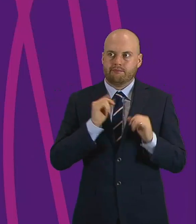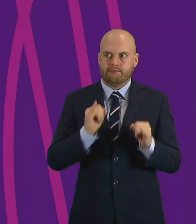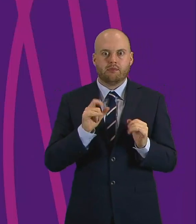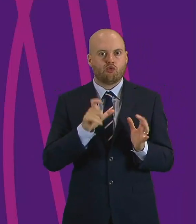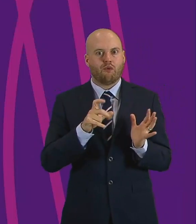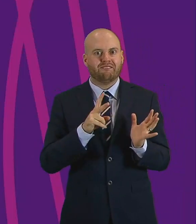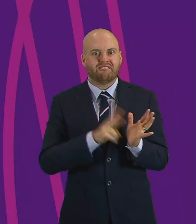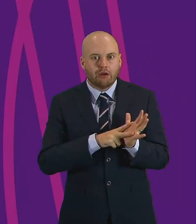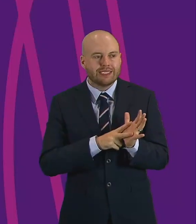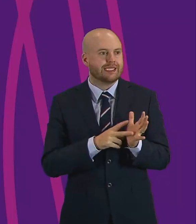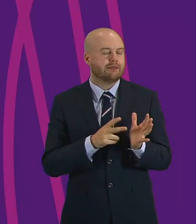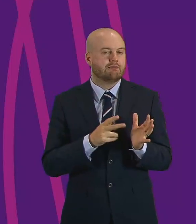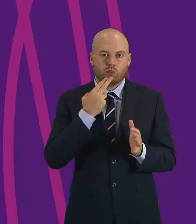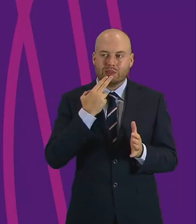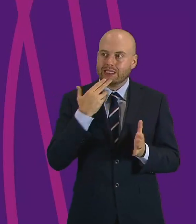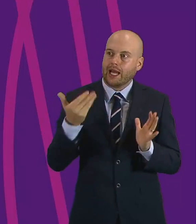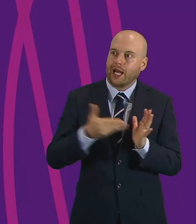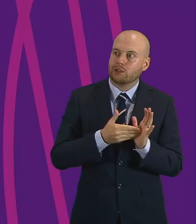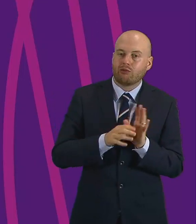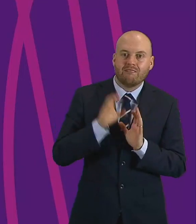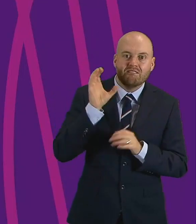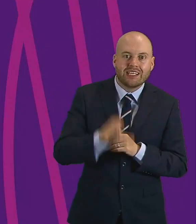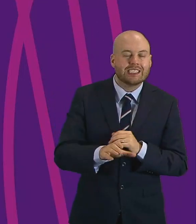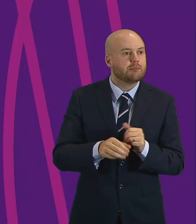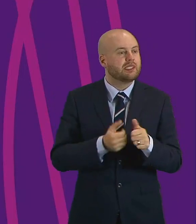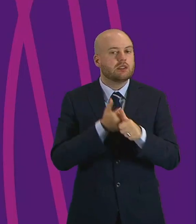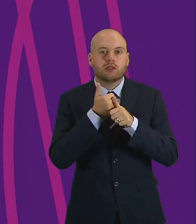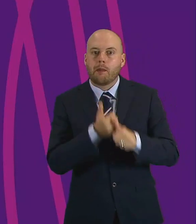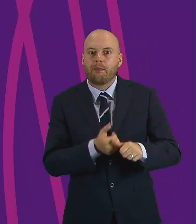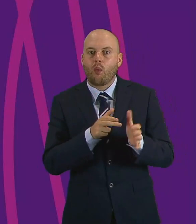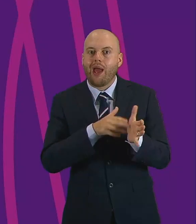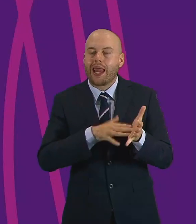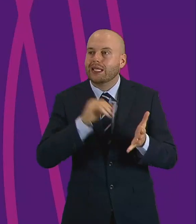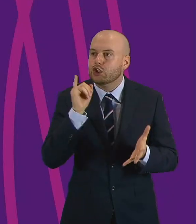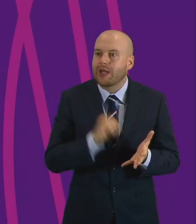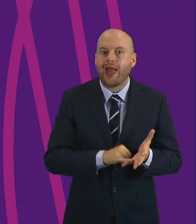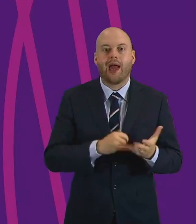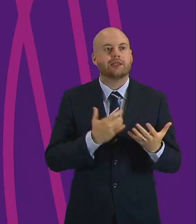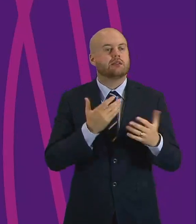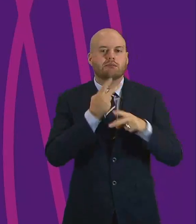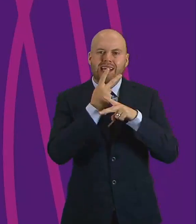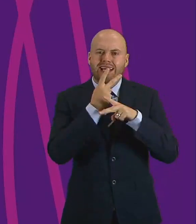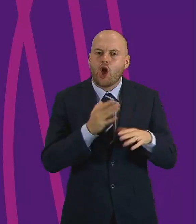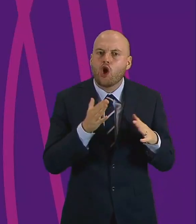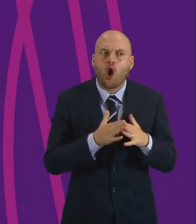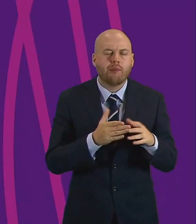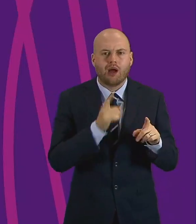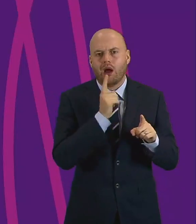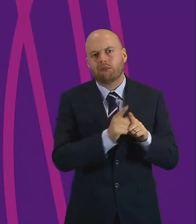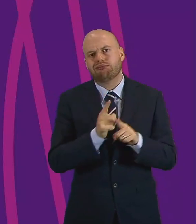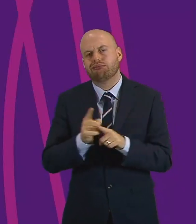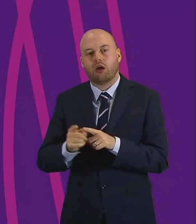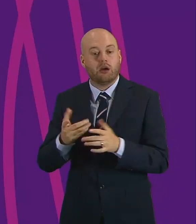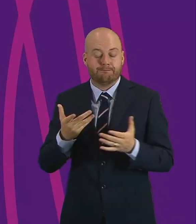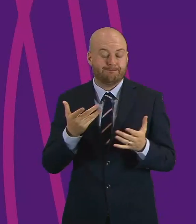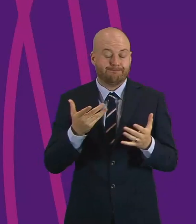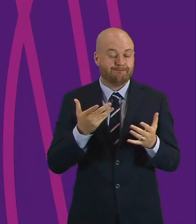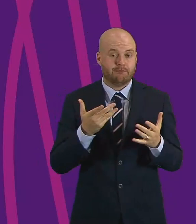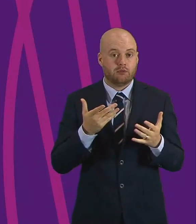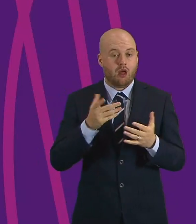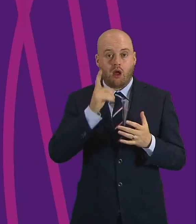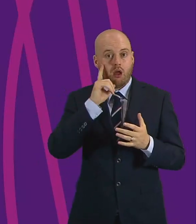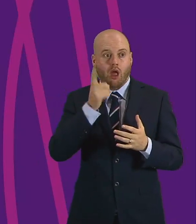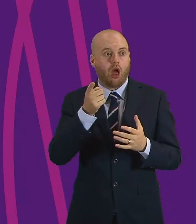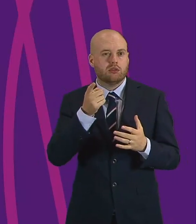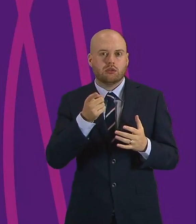required investment and support to the NHS, our frontline workers and our care homes. And the next chapter cannot be dressed up. It will